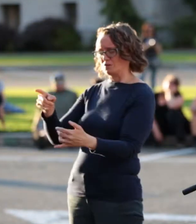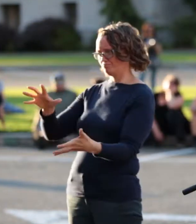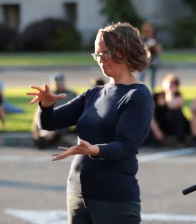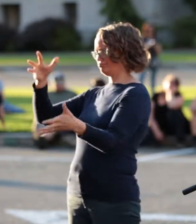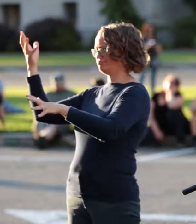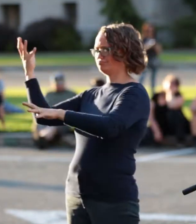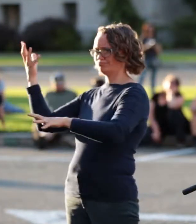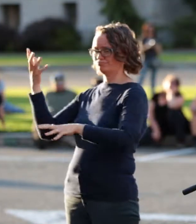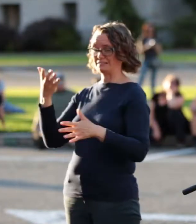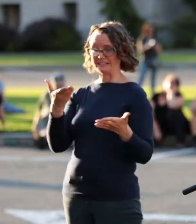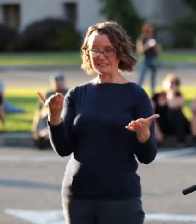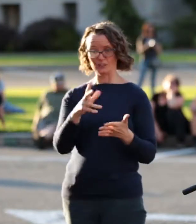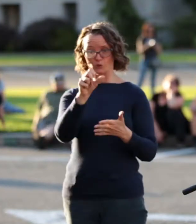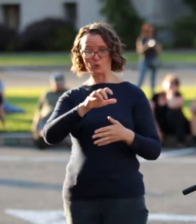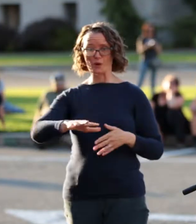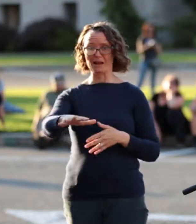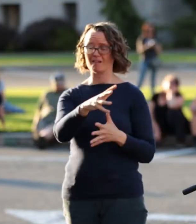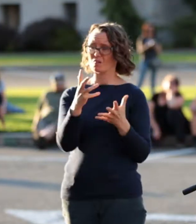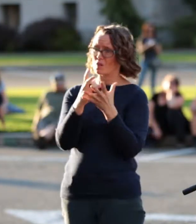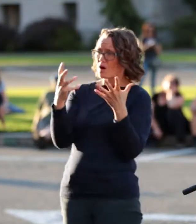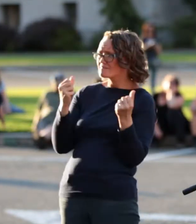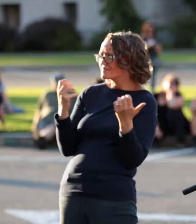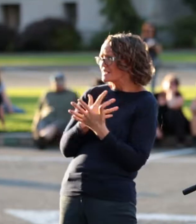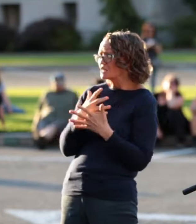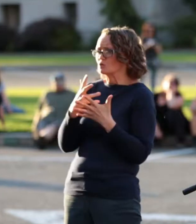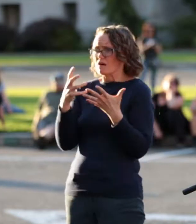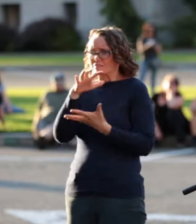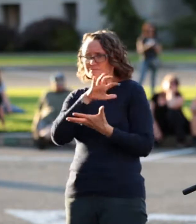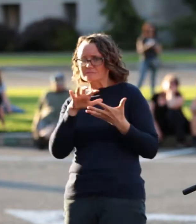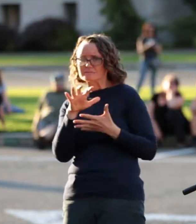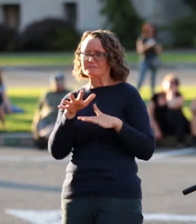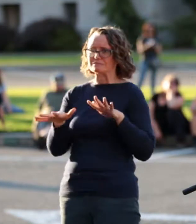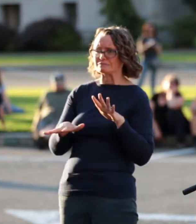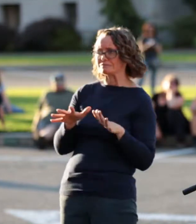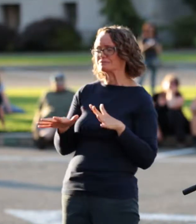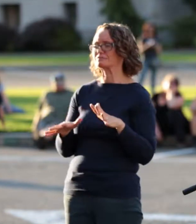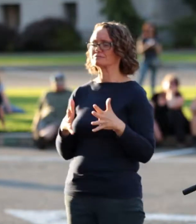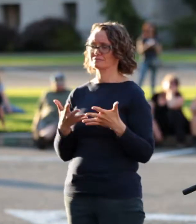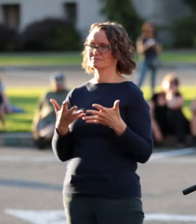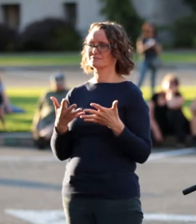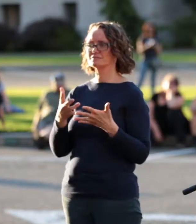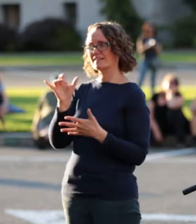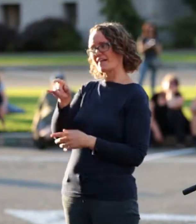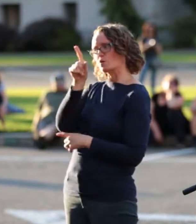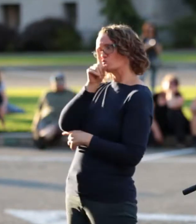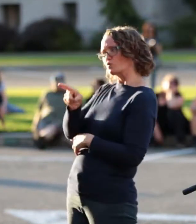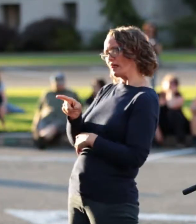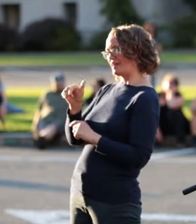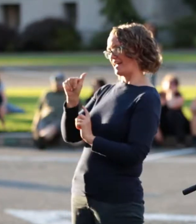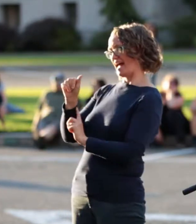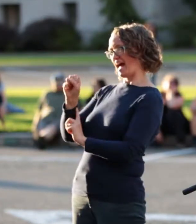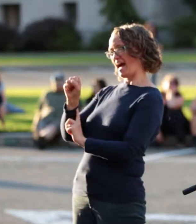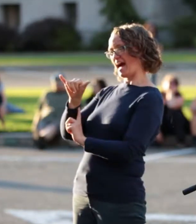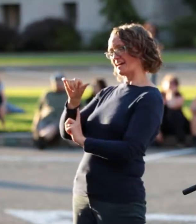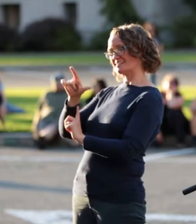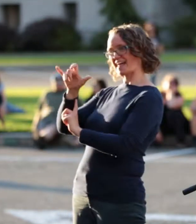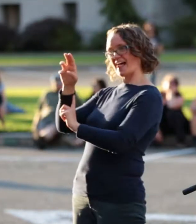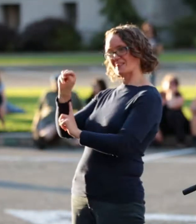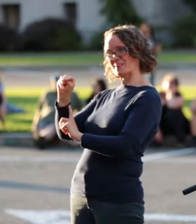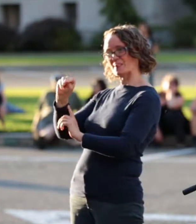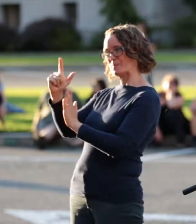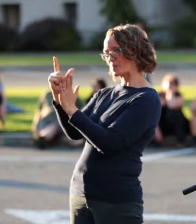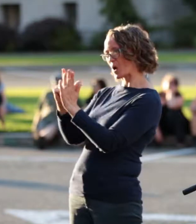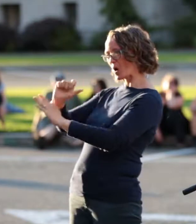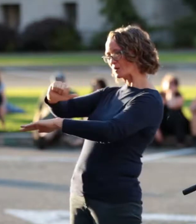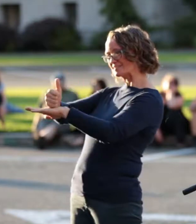the interior. These policies are undermining U.S. asylum and immigration law, terrorizing entire communities, and should